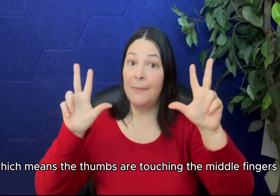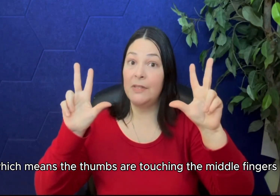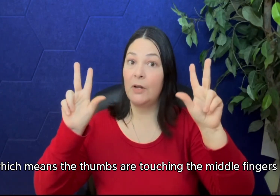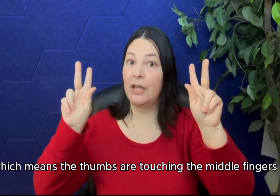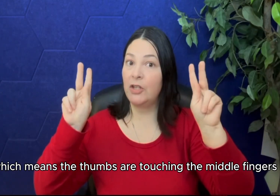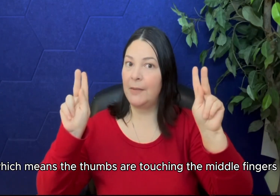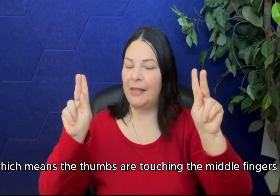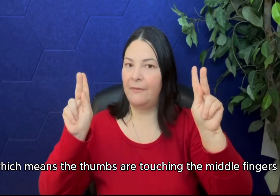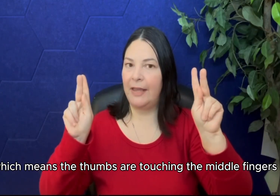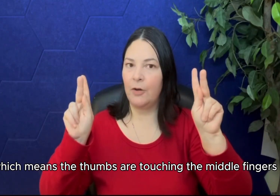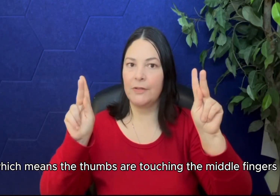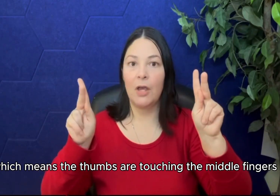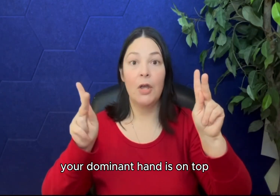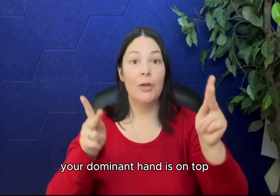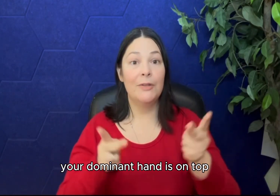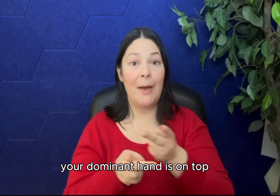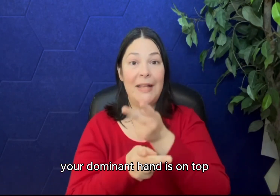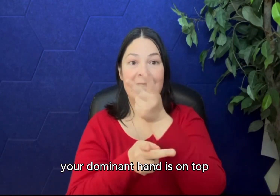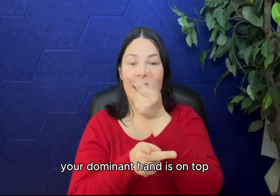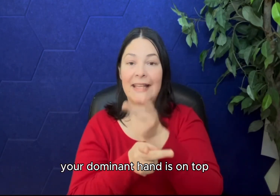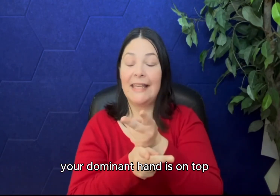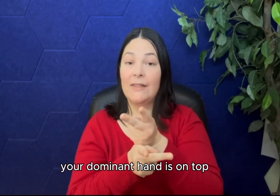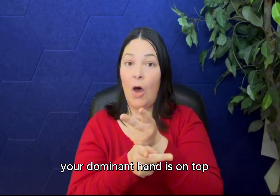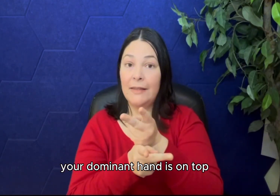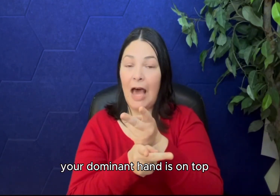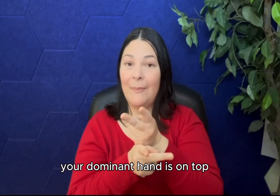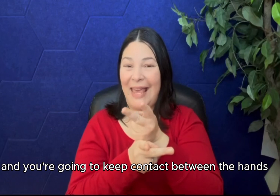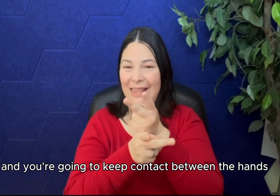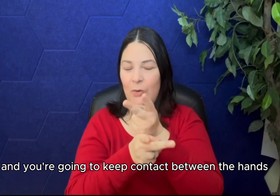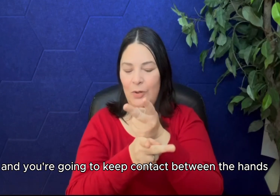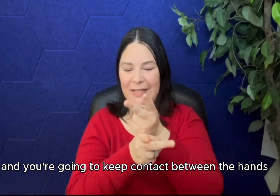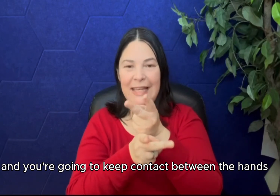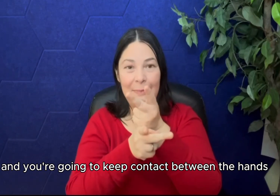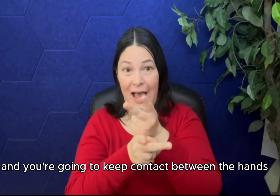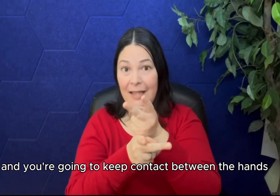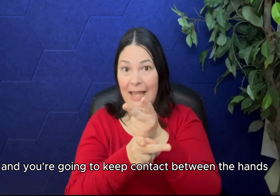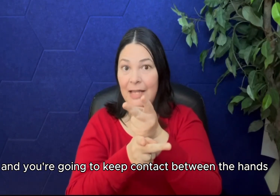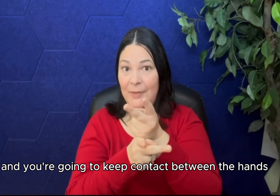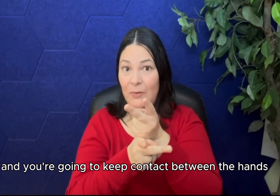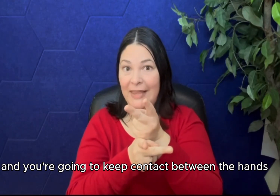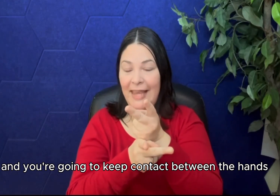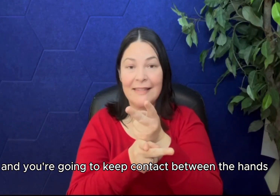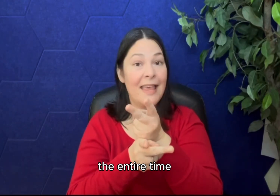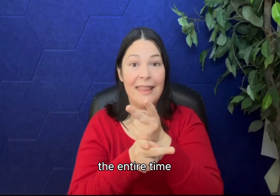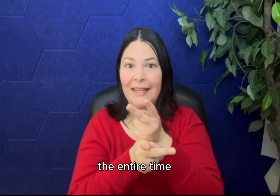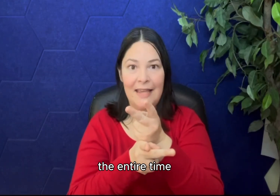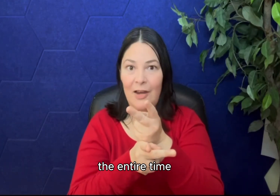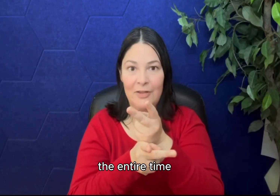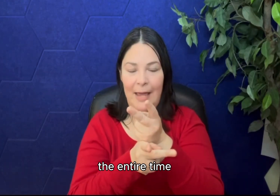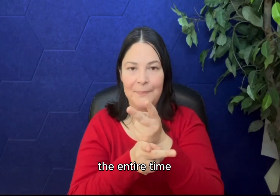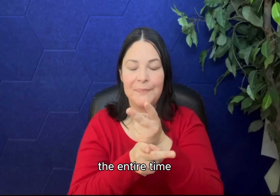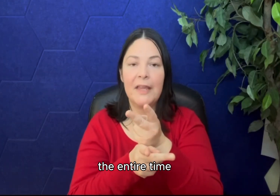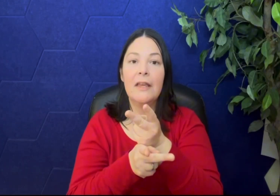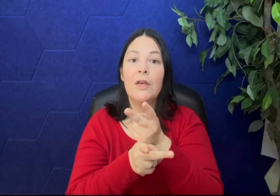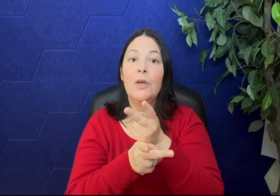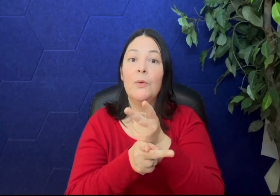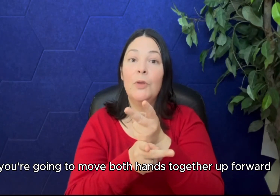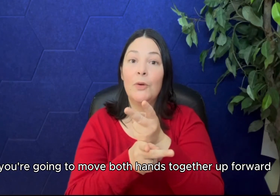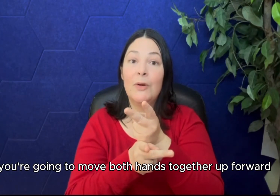are touching the middle fingers. Your dominant hand is on top, and you're going to keep contact between the hands the entire time. You're going to